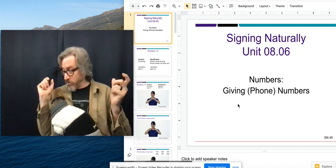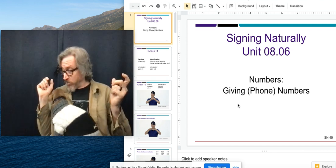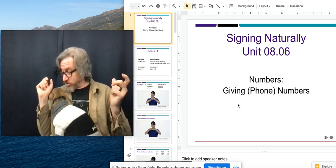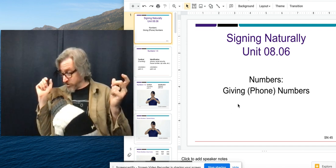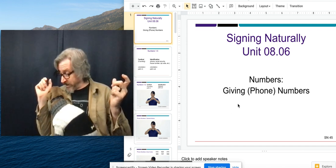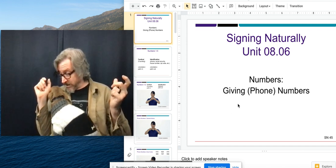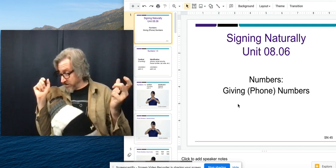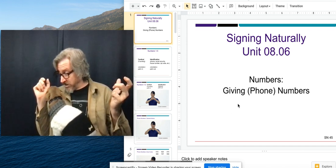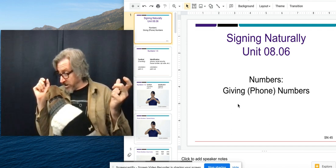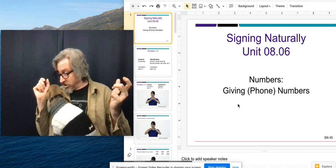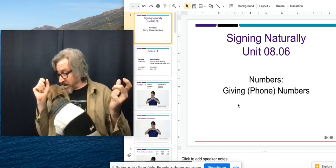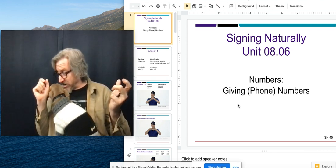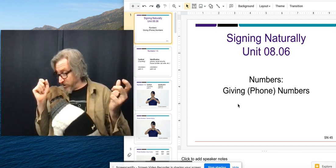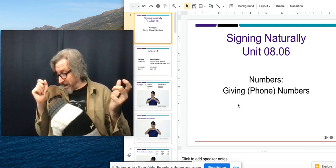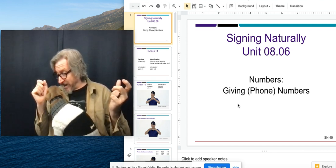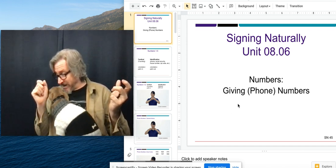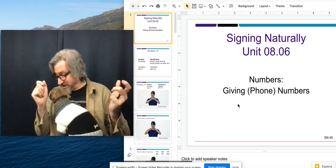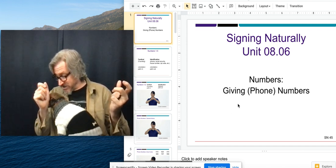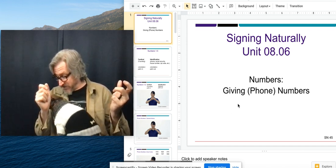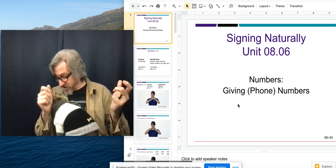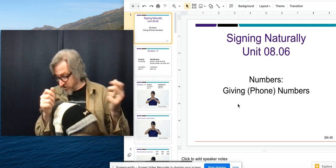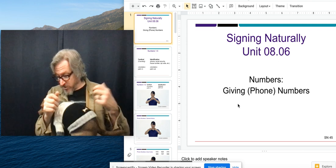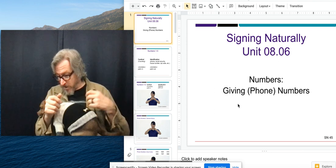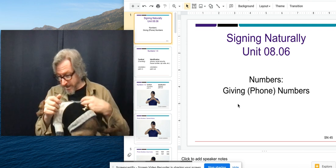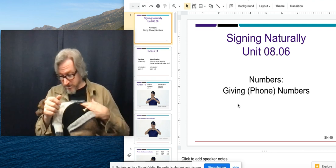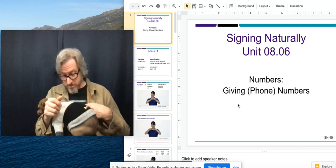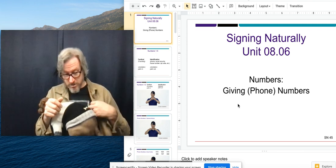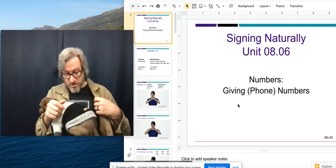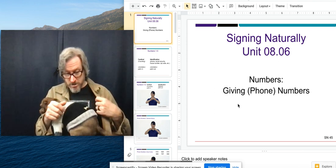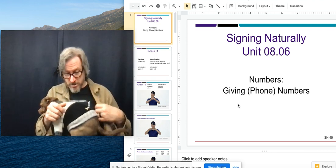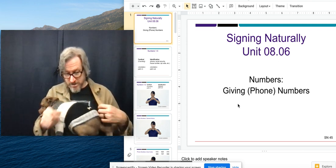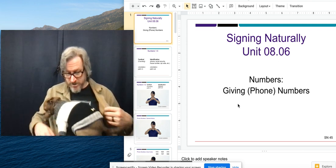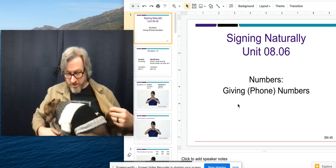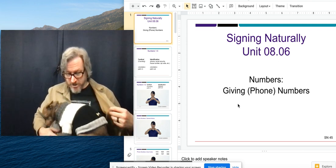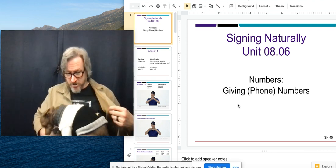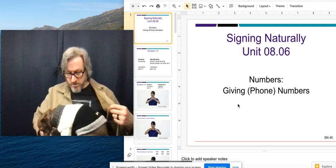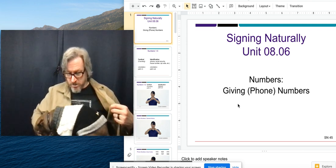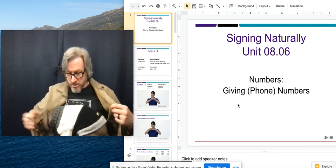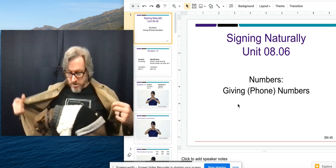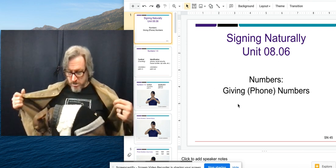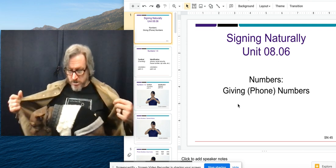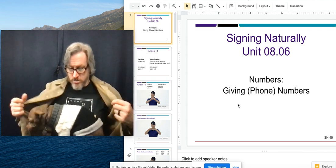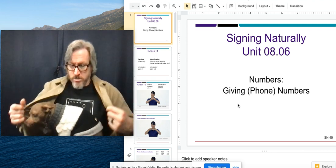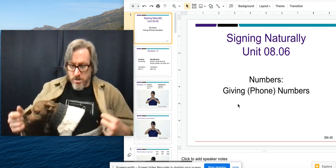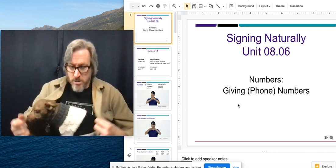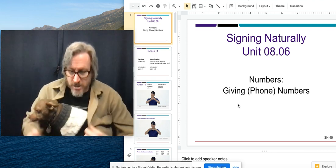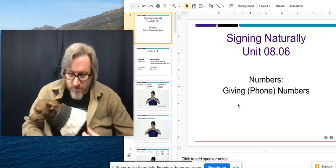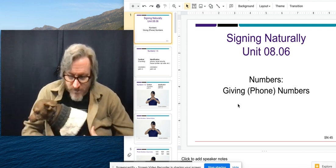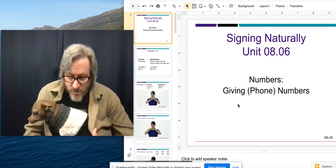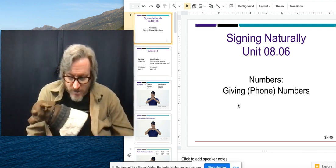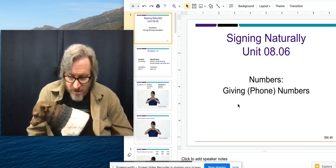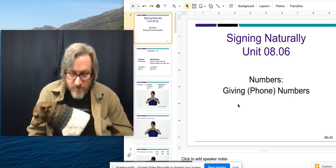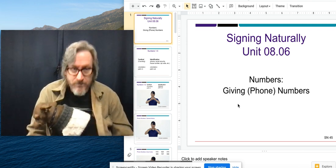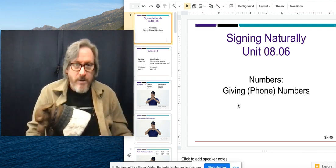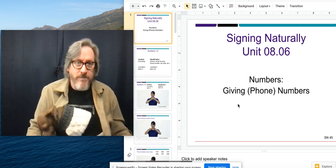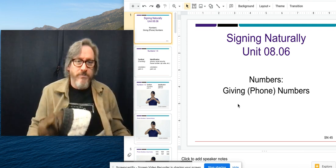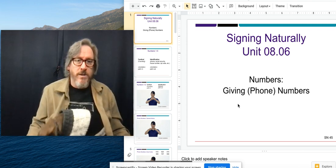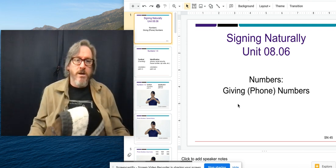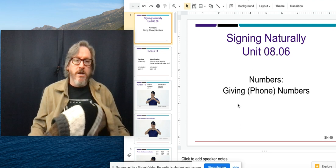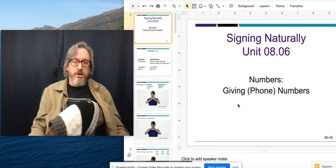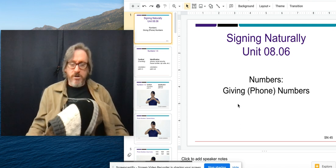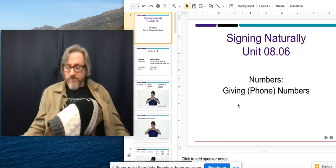I don't know what you're doing. You're not communicating ideas to me. Are you going to whine? Is that what you want? Here. I can wrap you up in the.